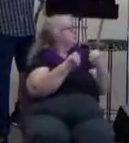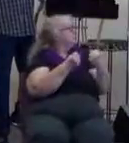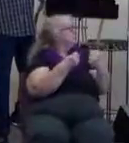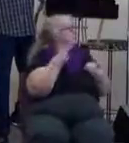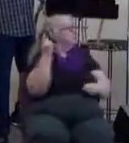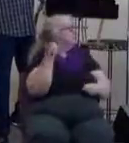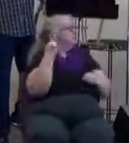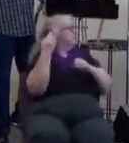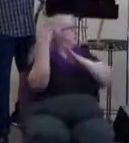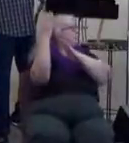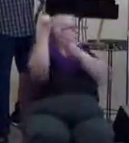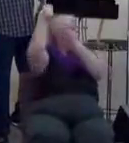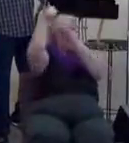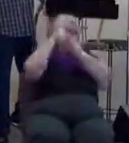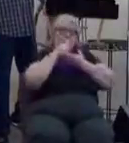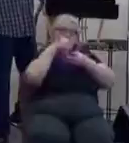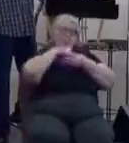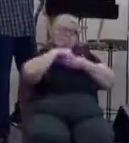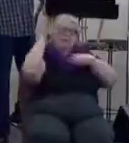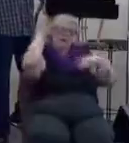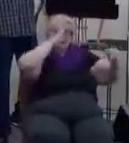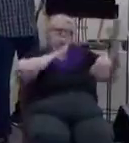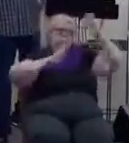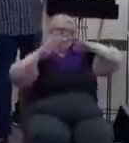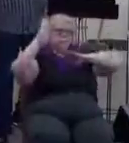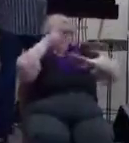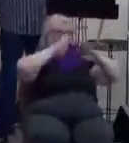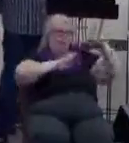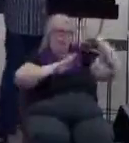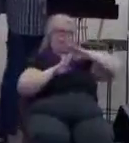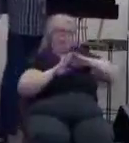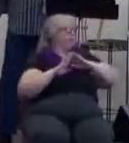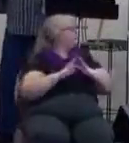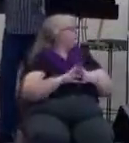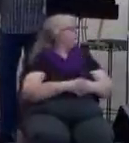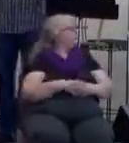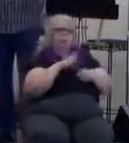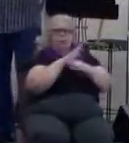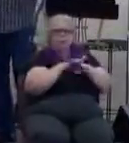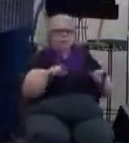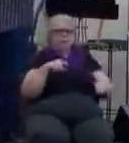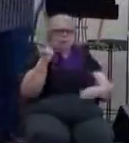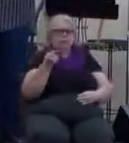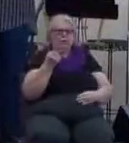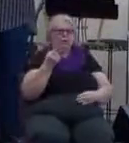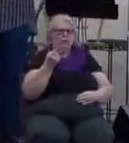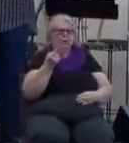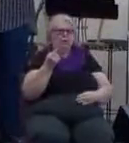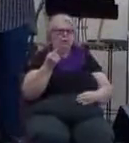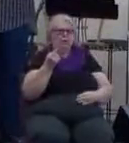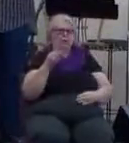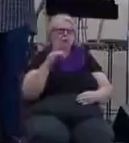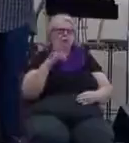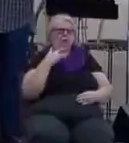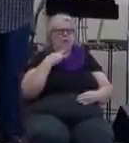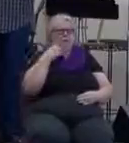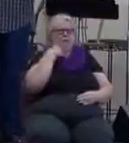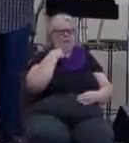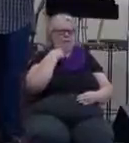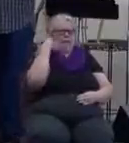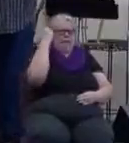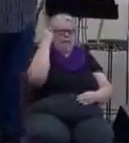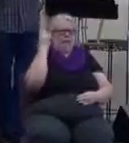ever present help in trouble. Don't ever get yourself back in a corner and think you're